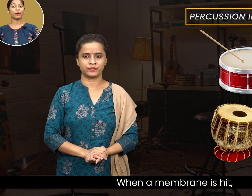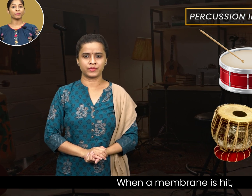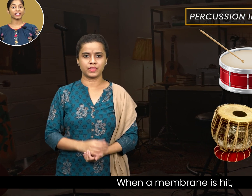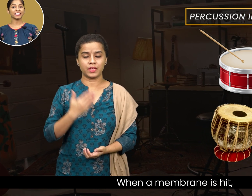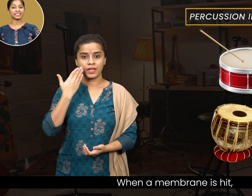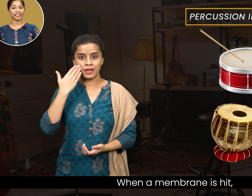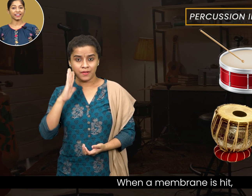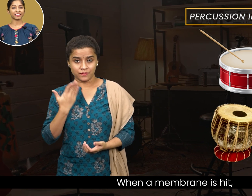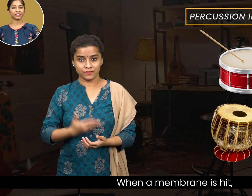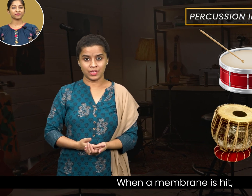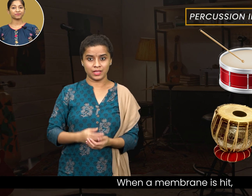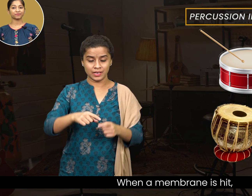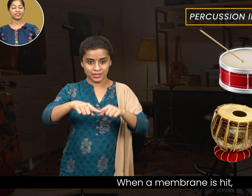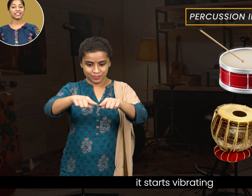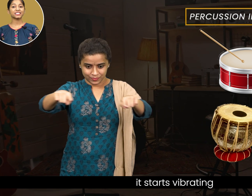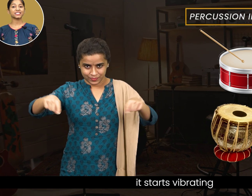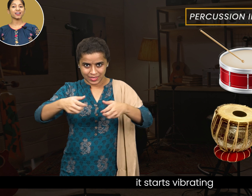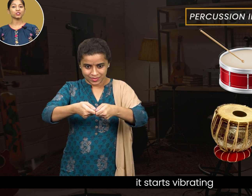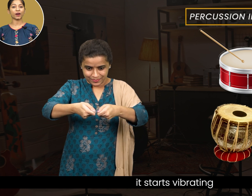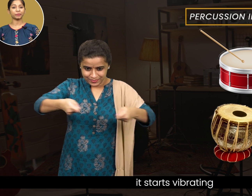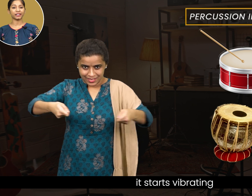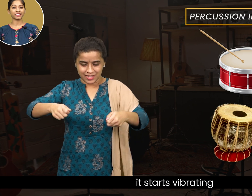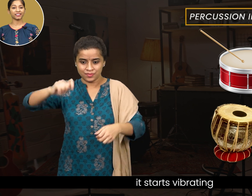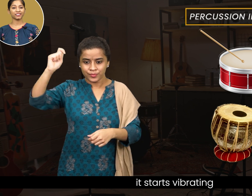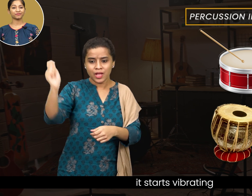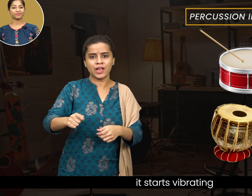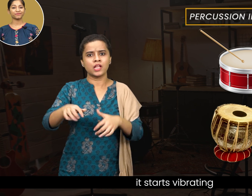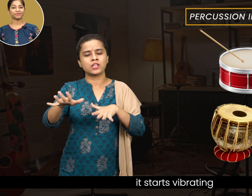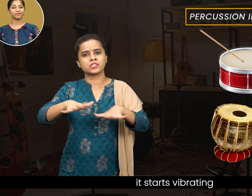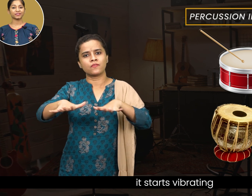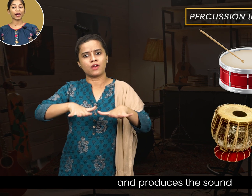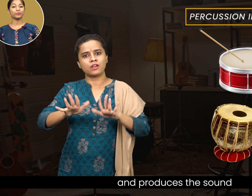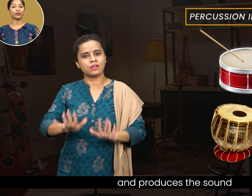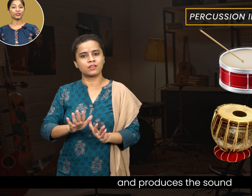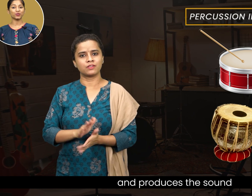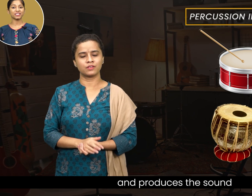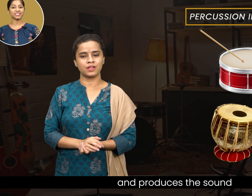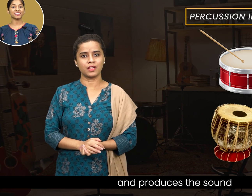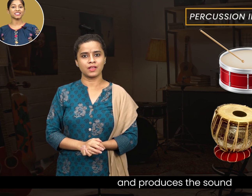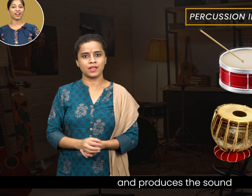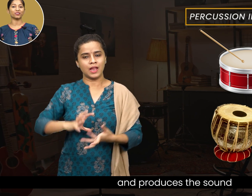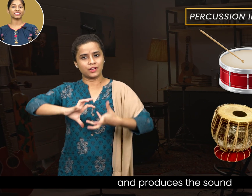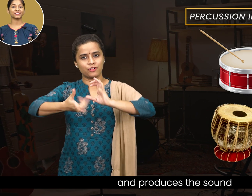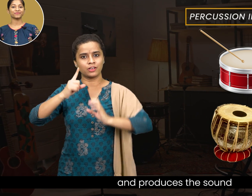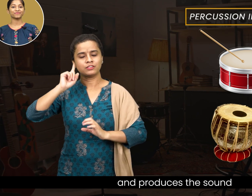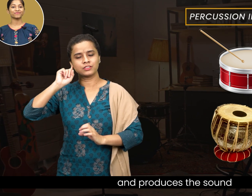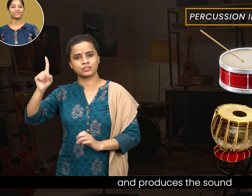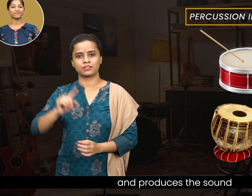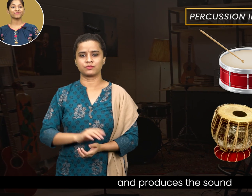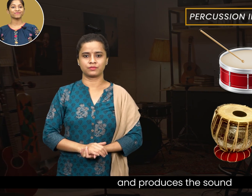When a membrane is hit, it starts vibrating and produces the sound.